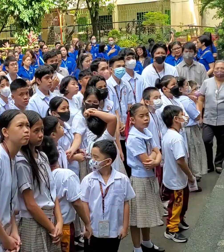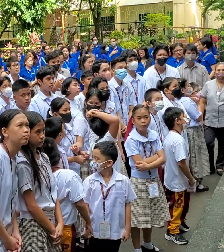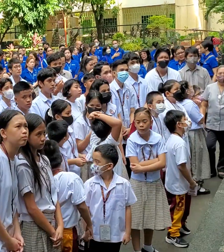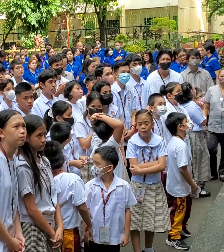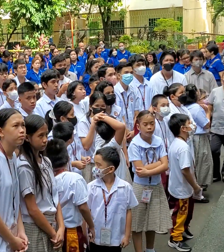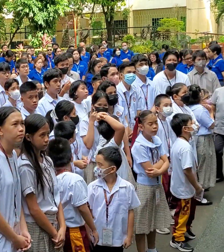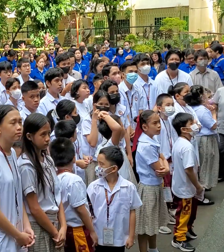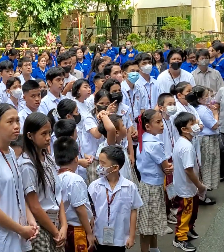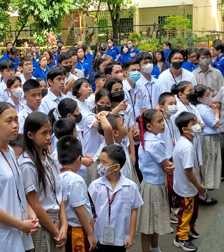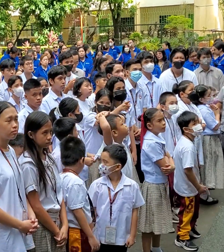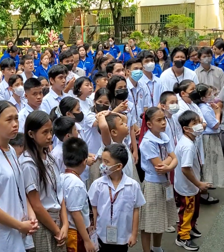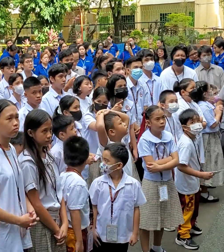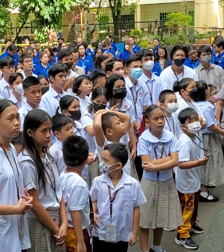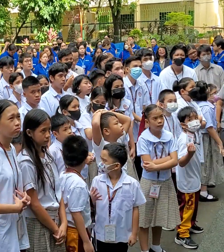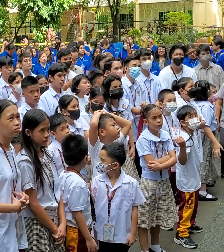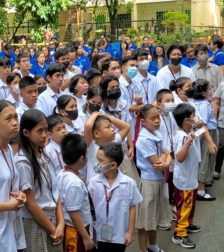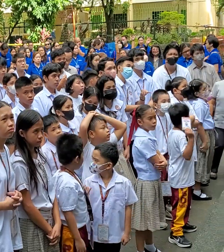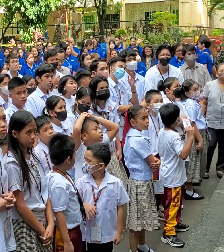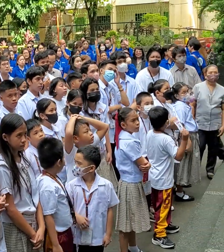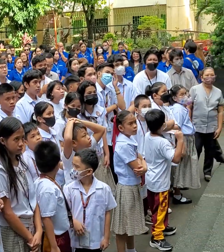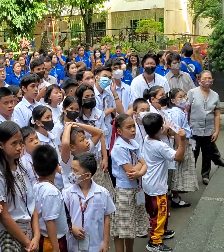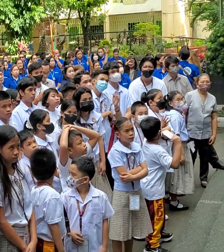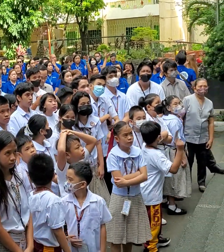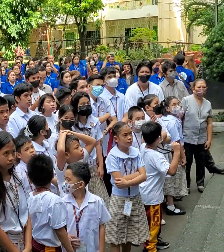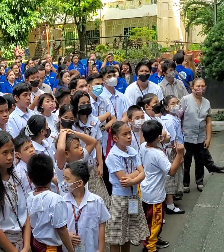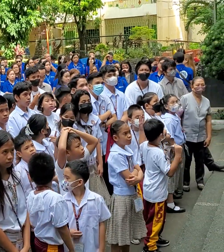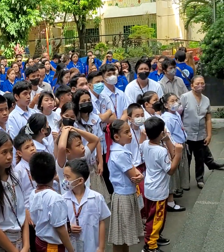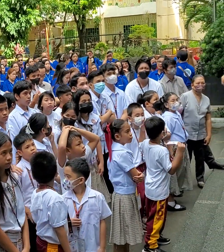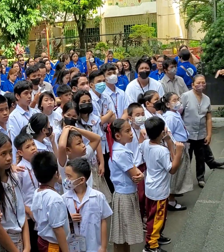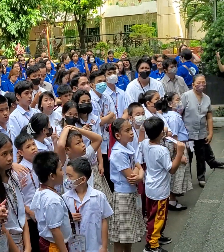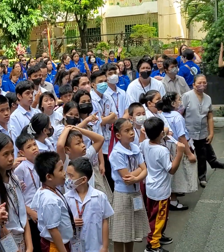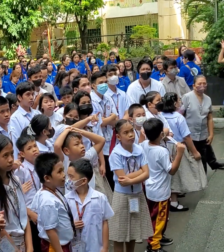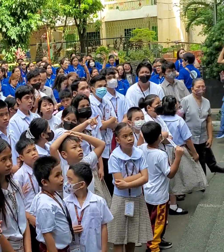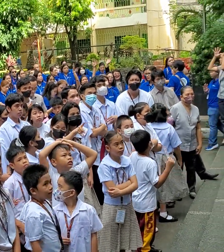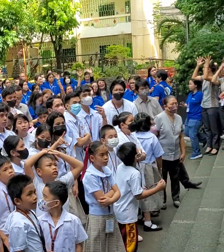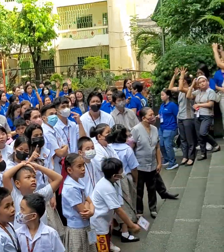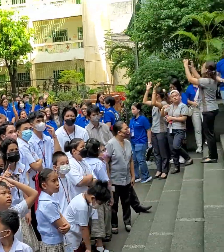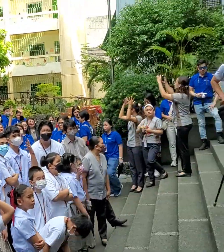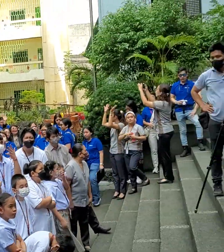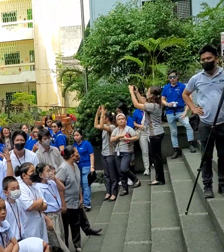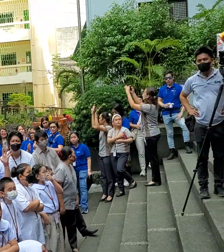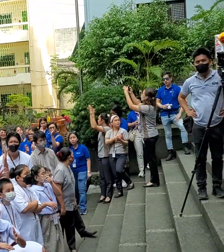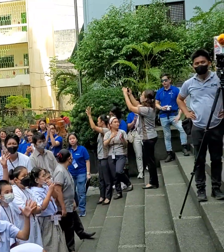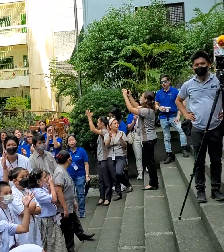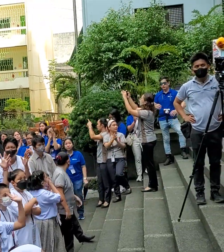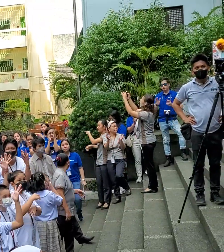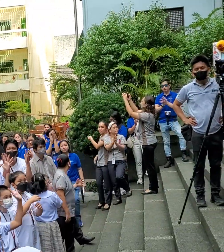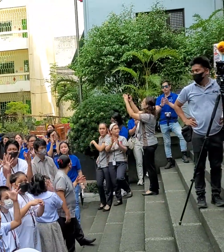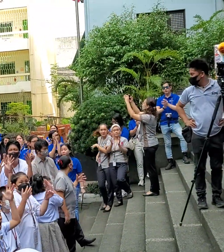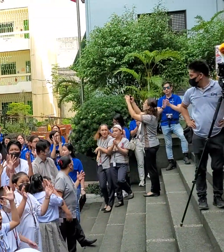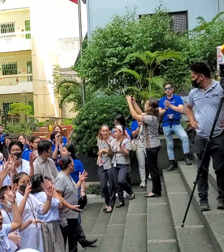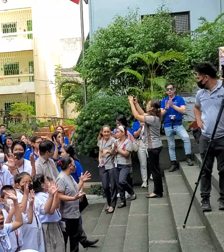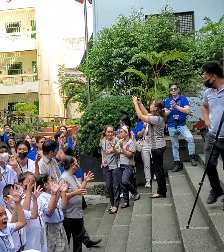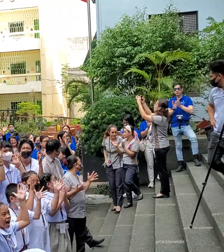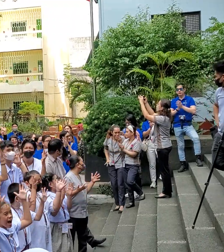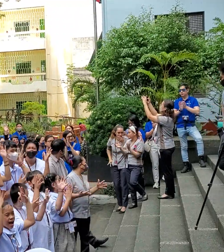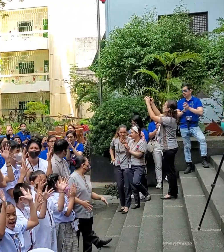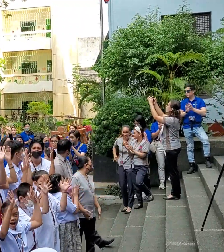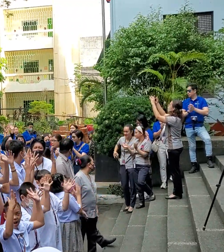Okay. Public Schools District Supervisor, Dr. Maria Jessica S. Magallanes. Woo! Ayan po